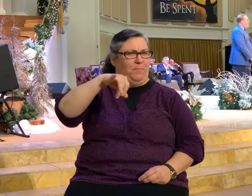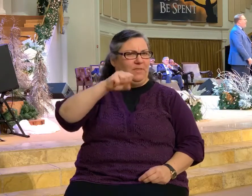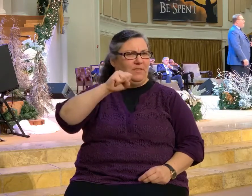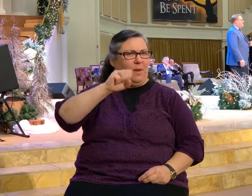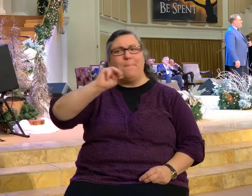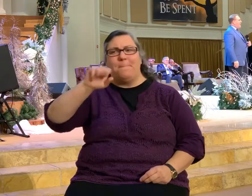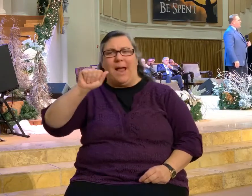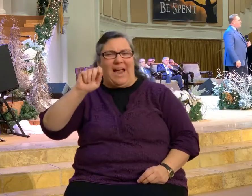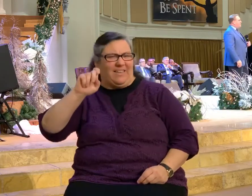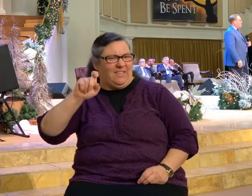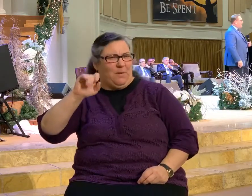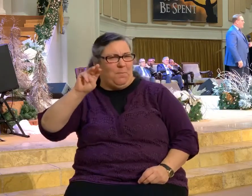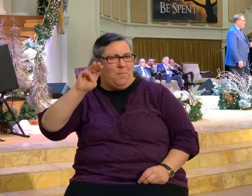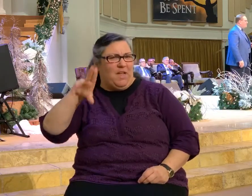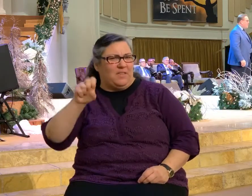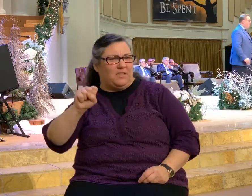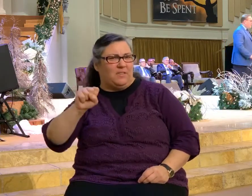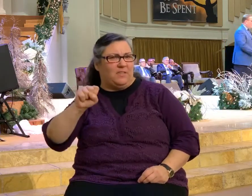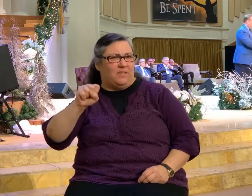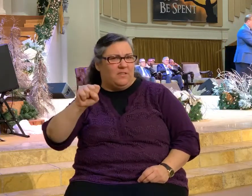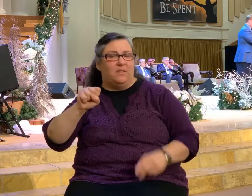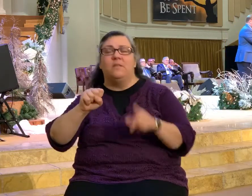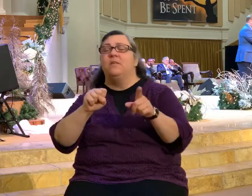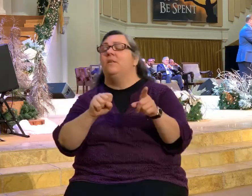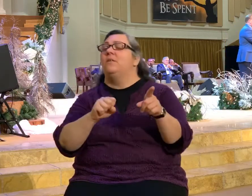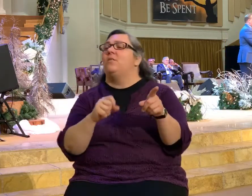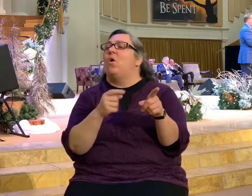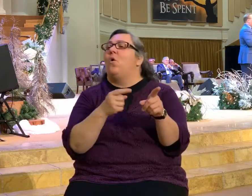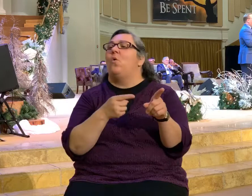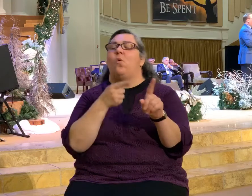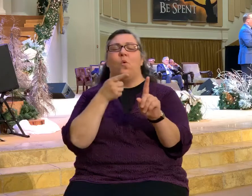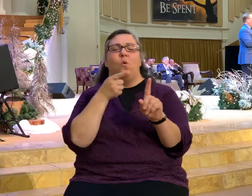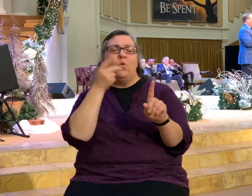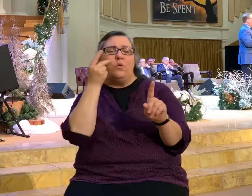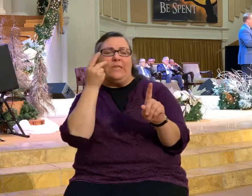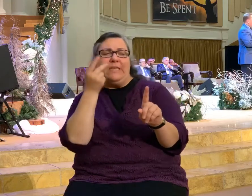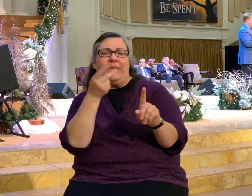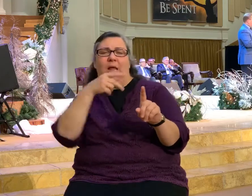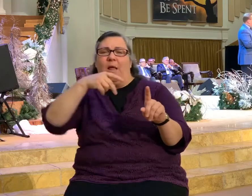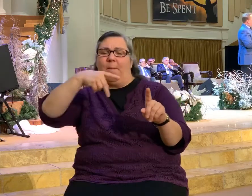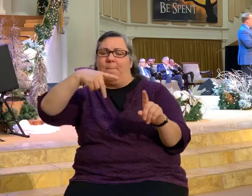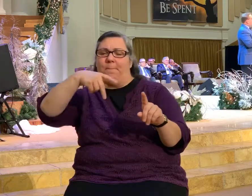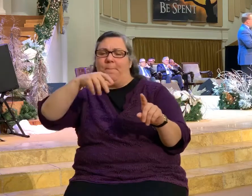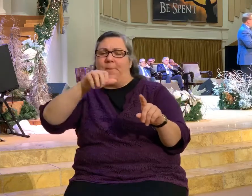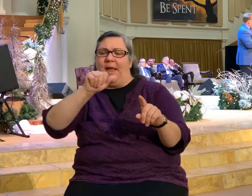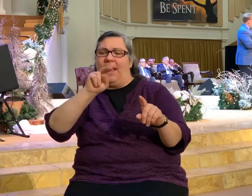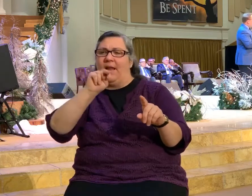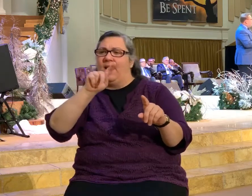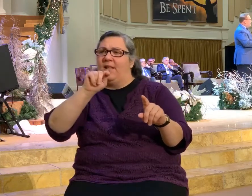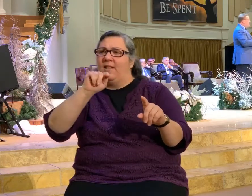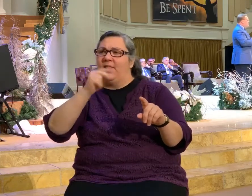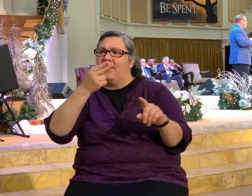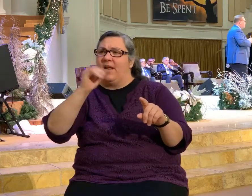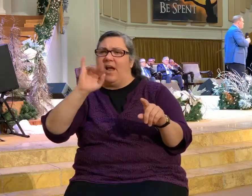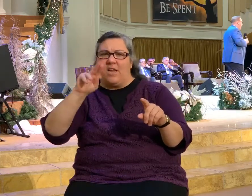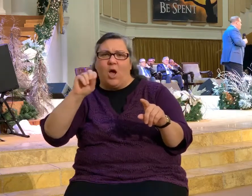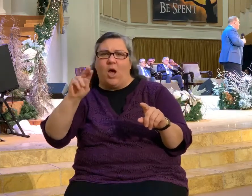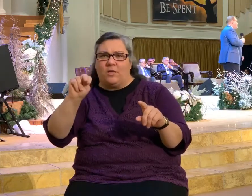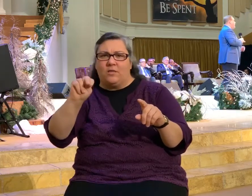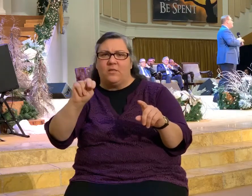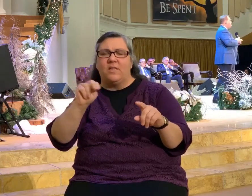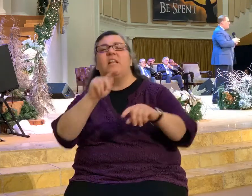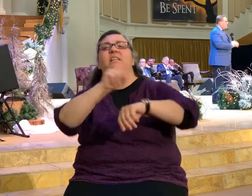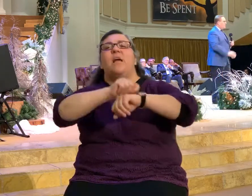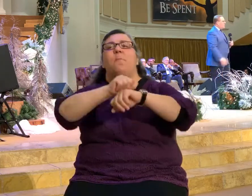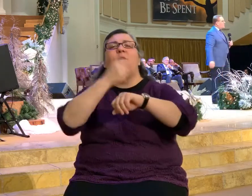the remains of that can be seen in what is known as the Pantheon, the temple to the gods. It is the most